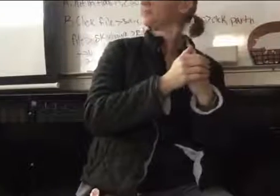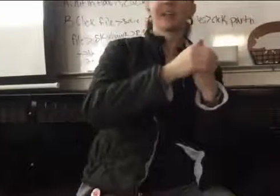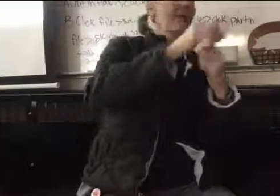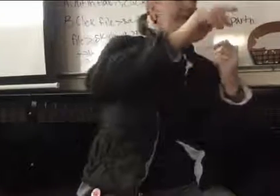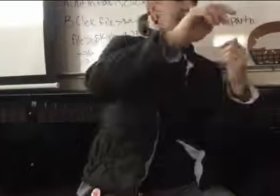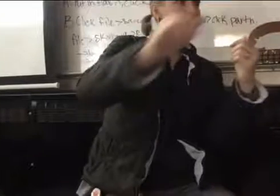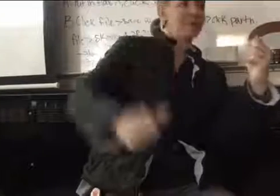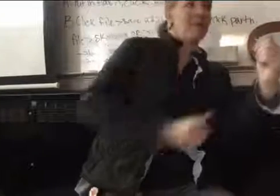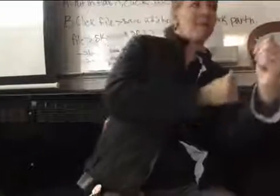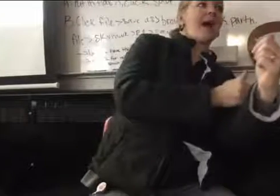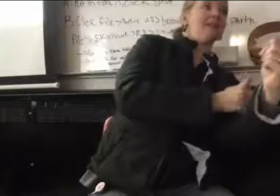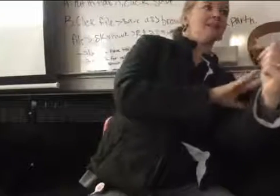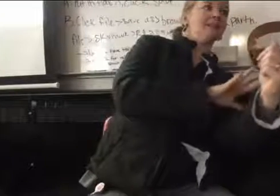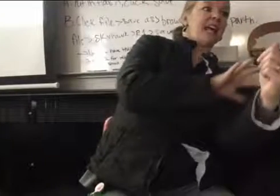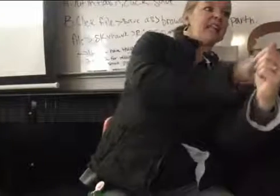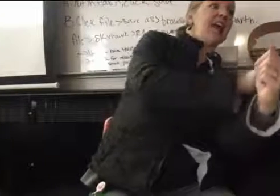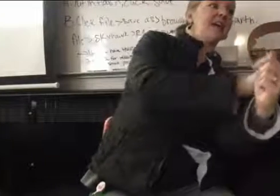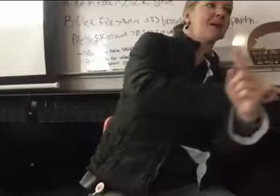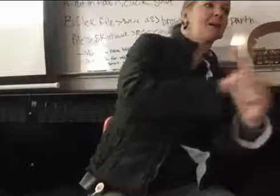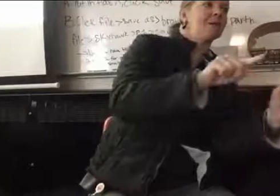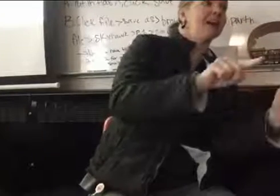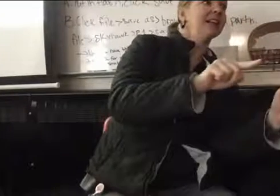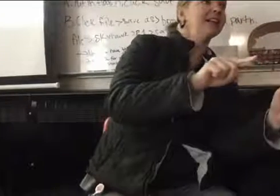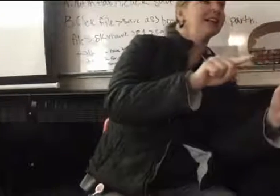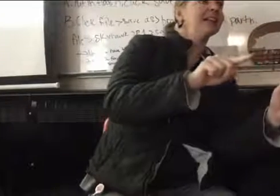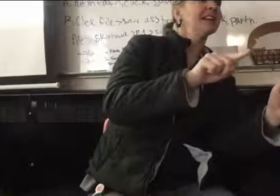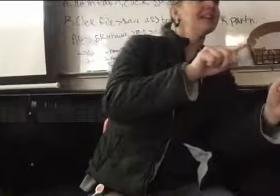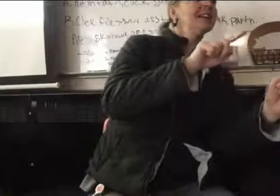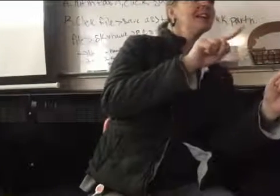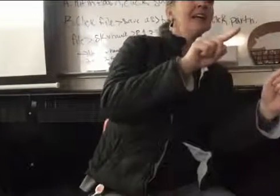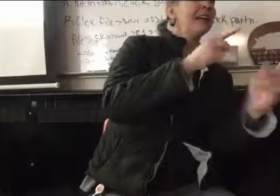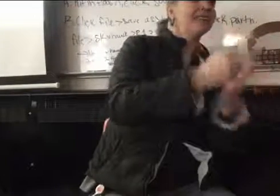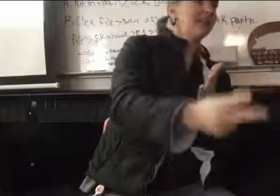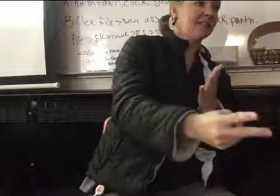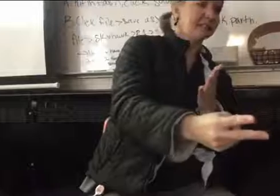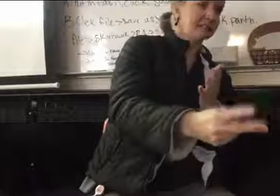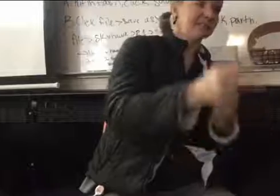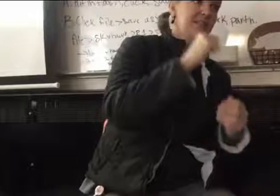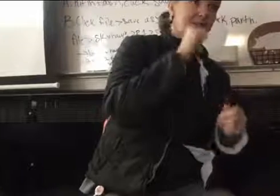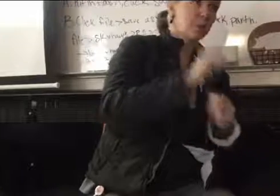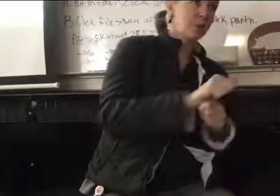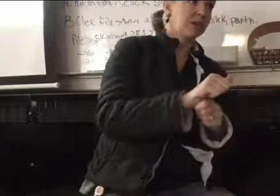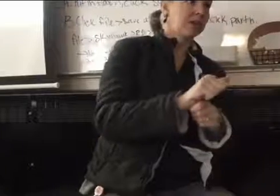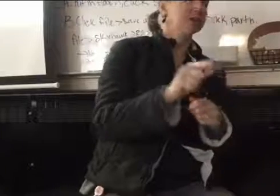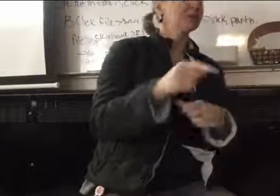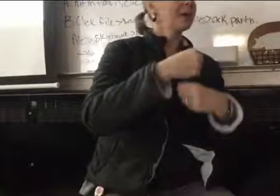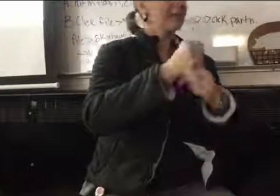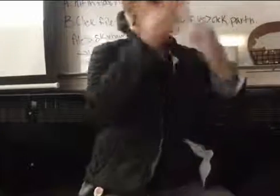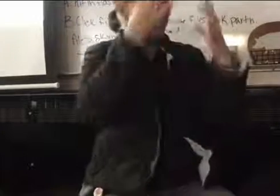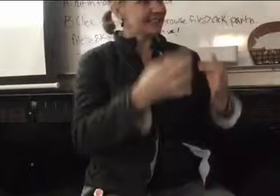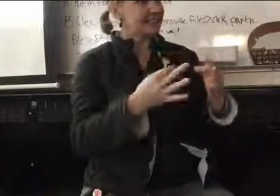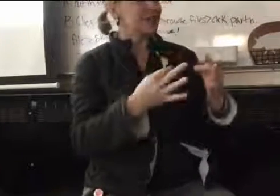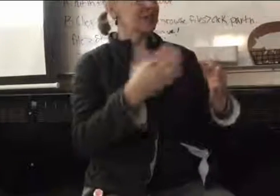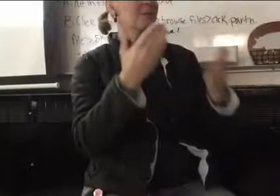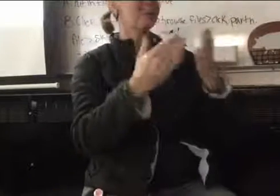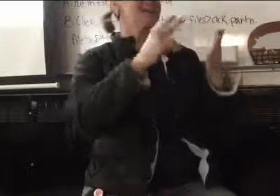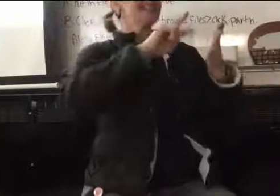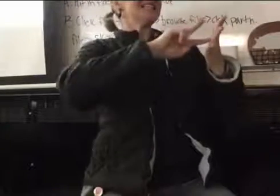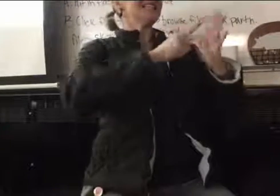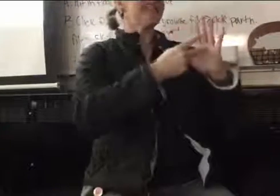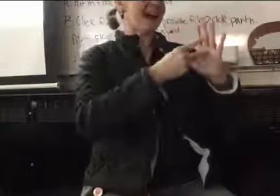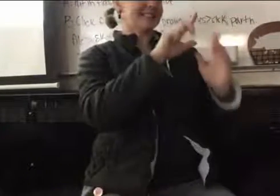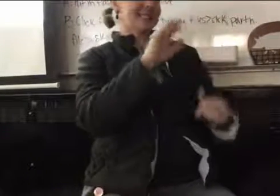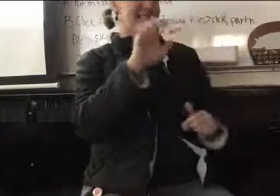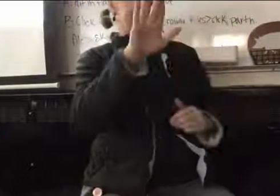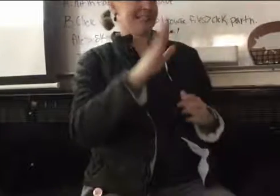from the back. Culp's Hill fails, and he is not able to do that. And so he's going to make a decision that probably defines Lee's